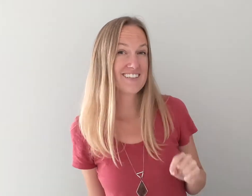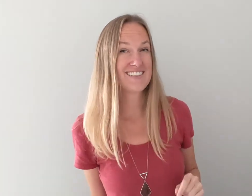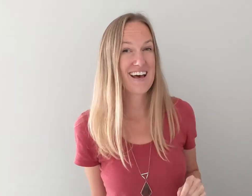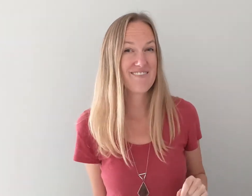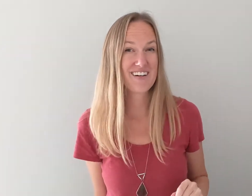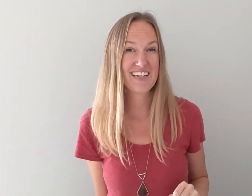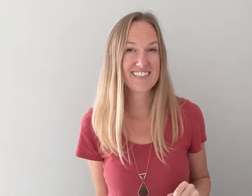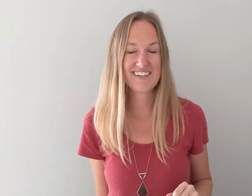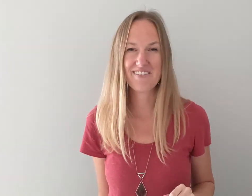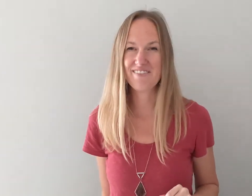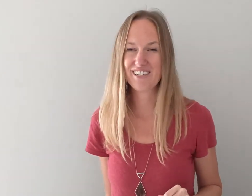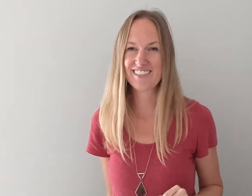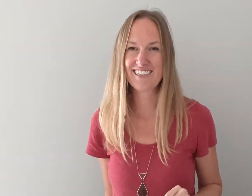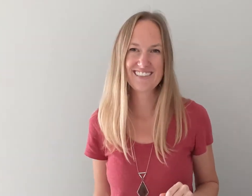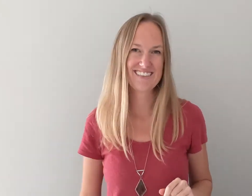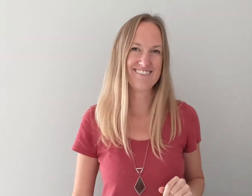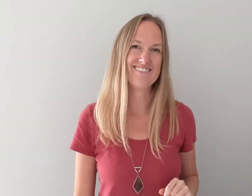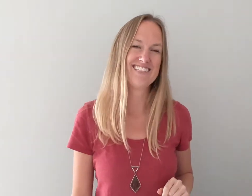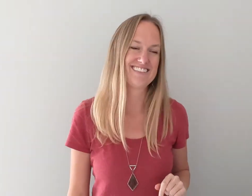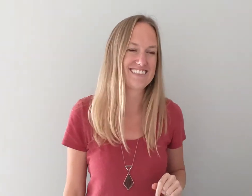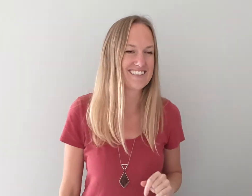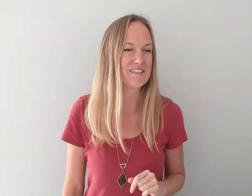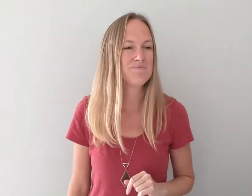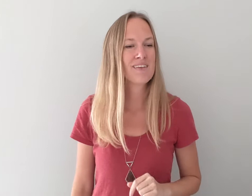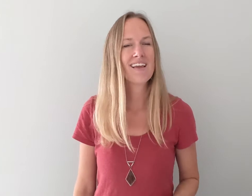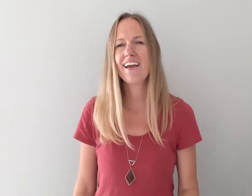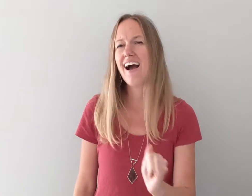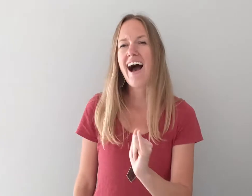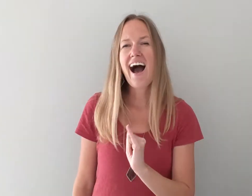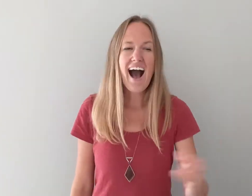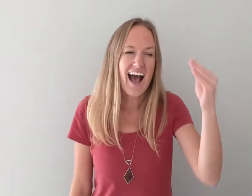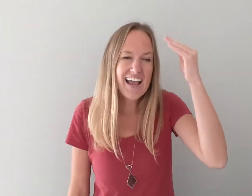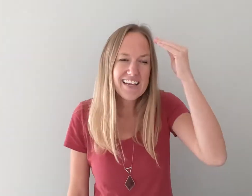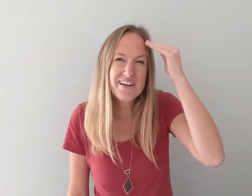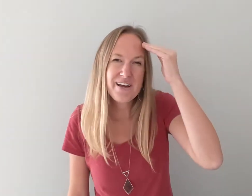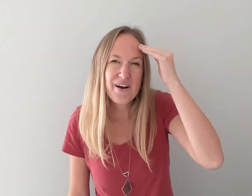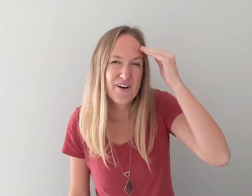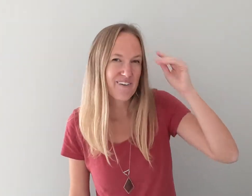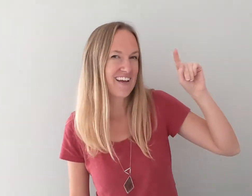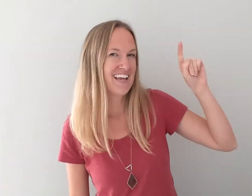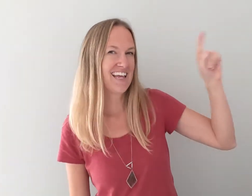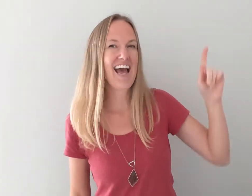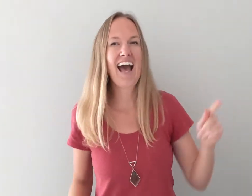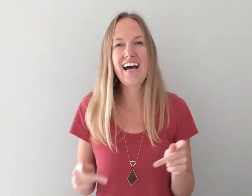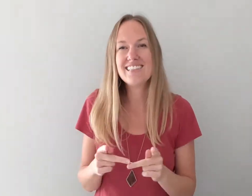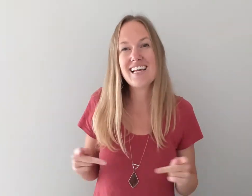to that variation of the verse that we still need to learn. Okay, I know he has